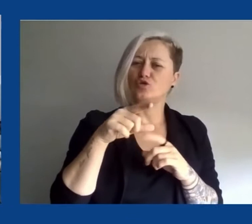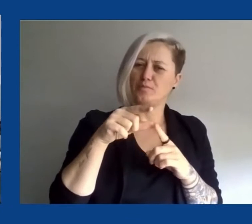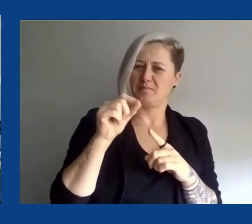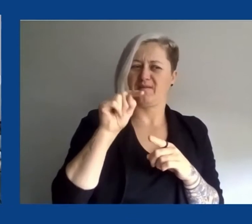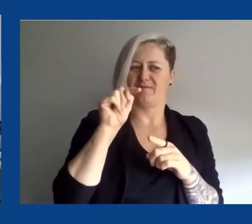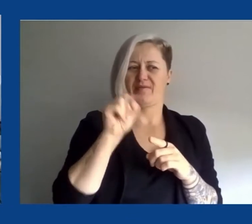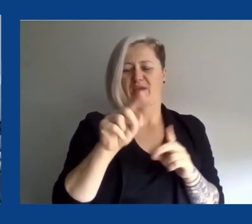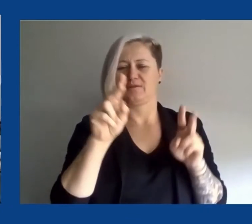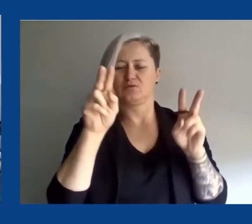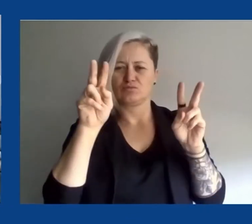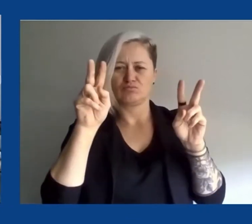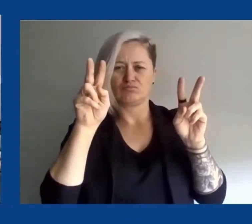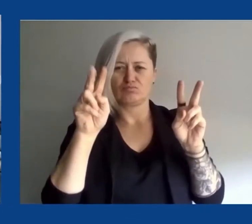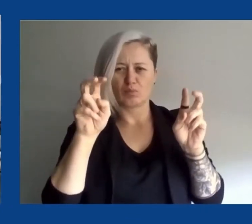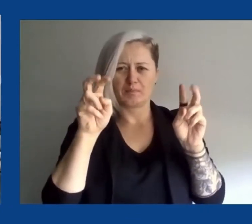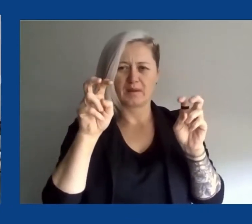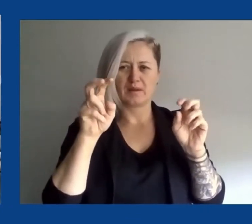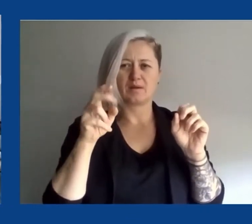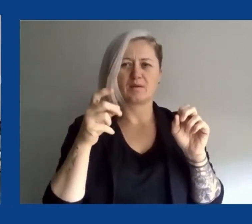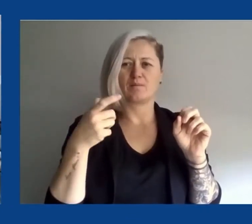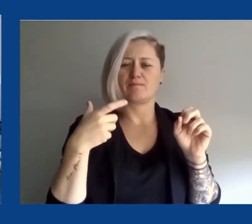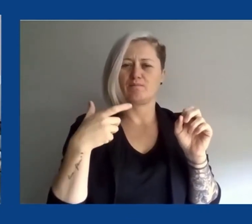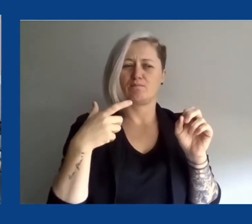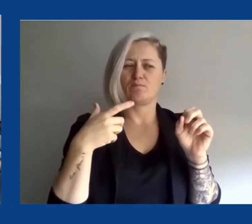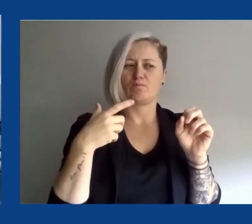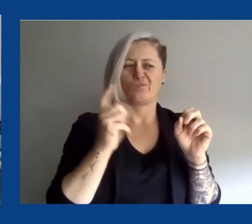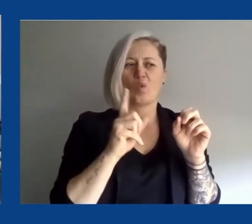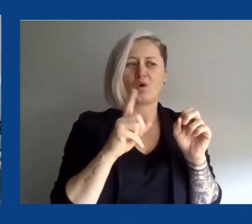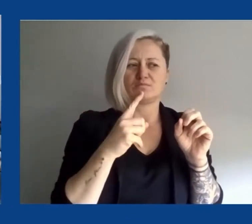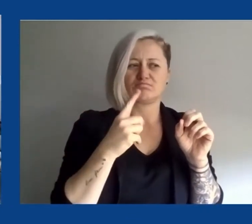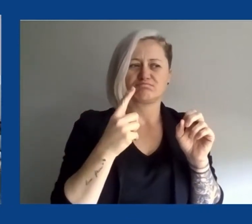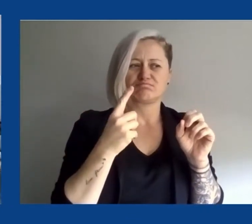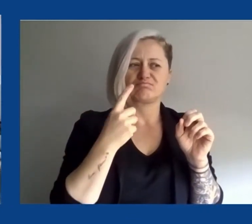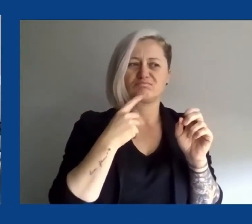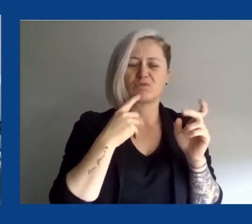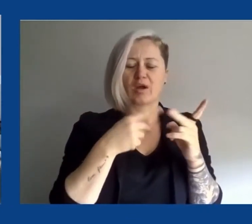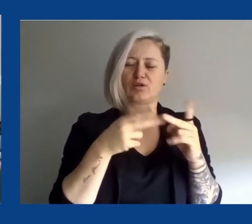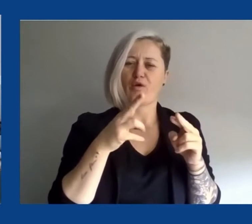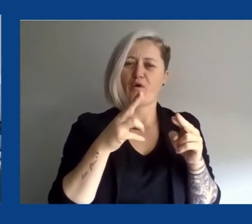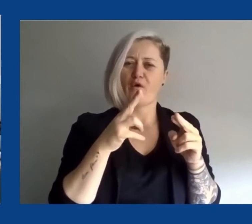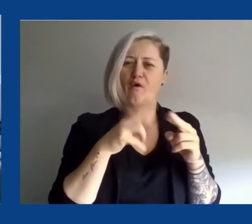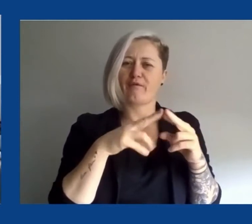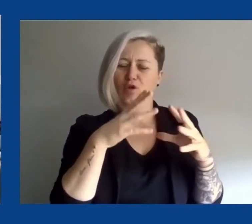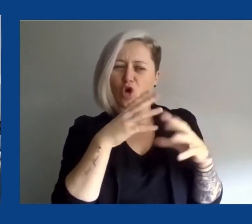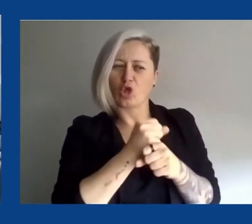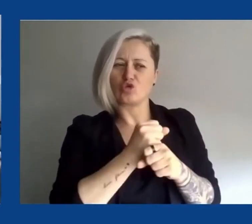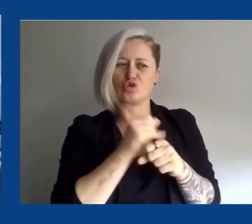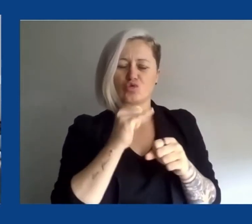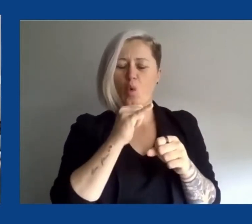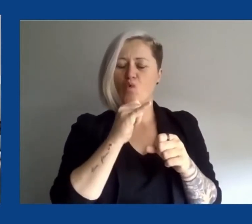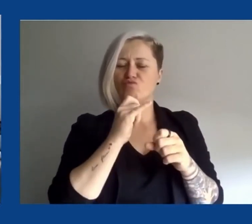topic, and what kind of conclusions or recommendations